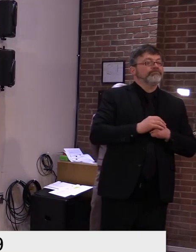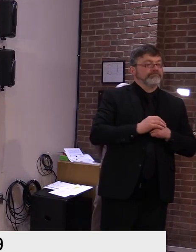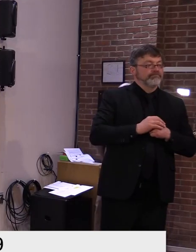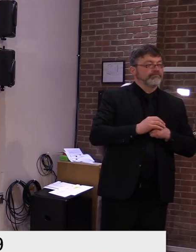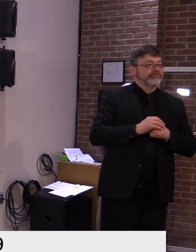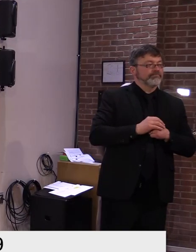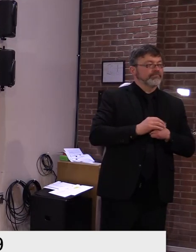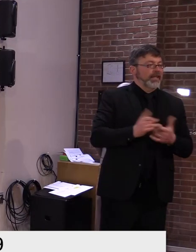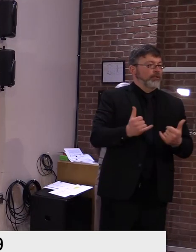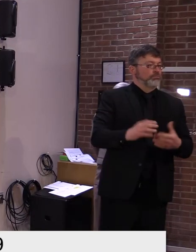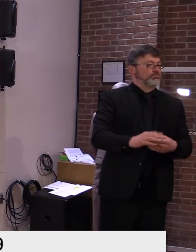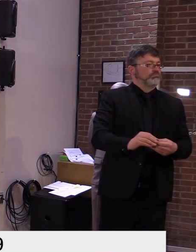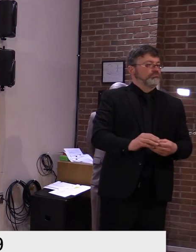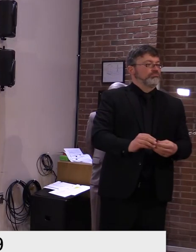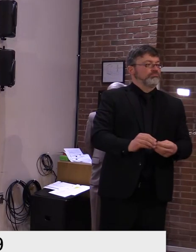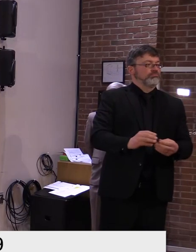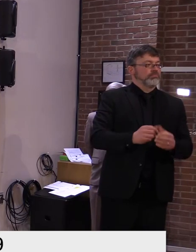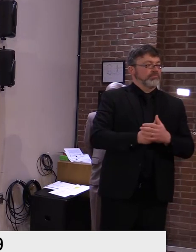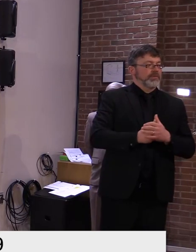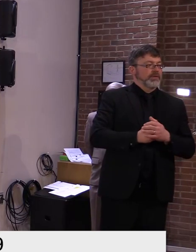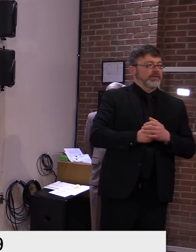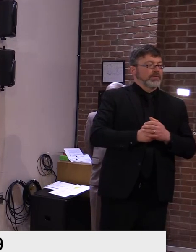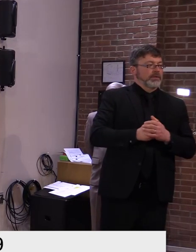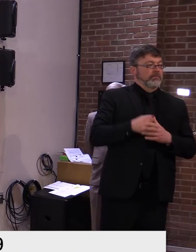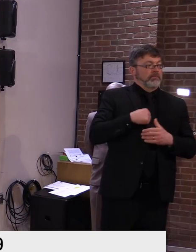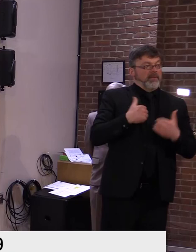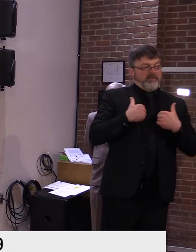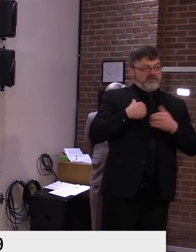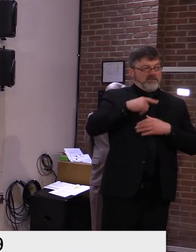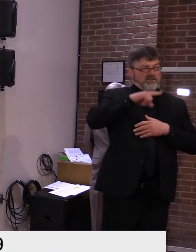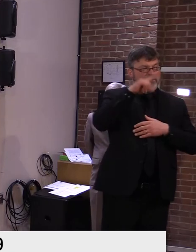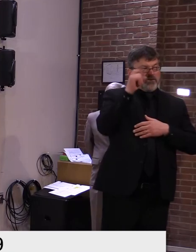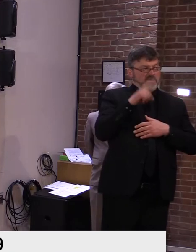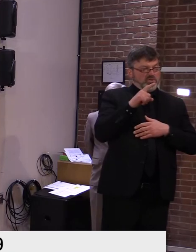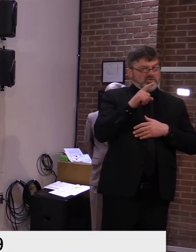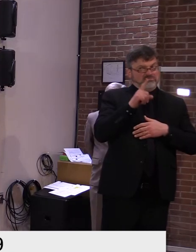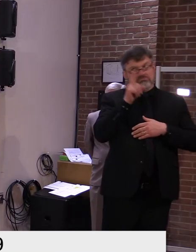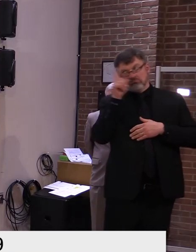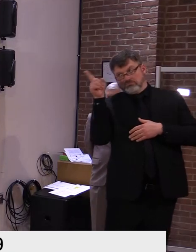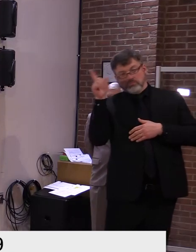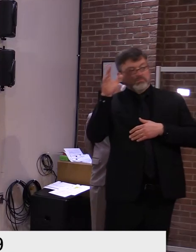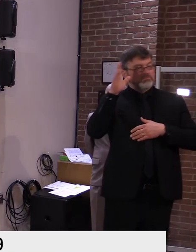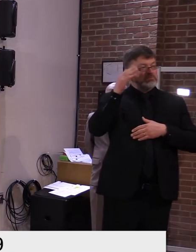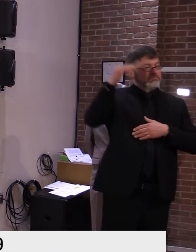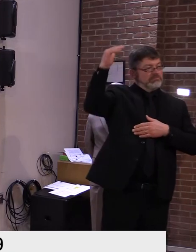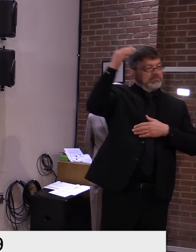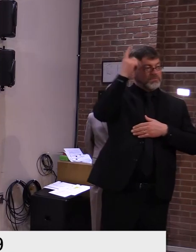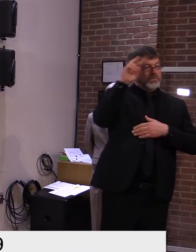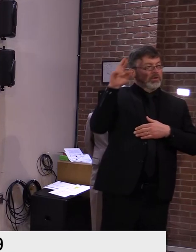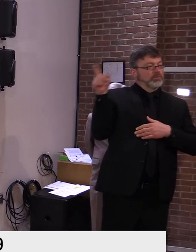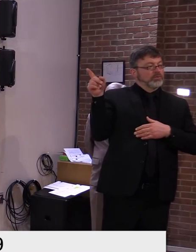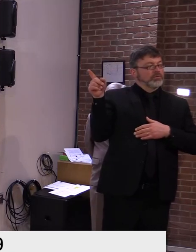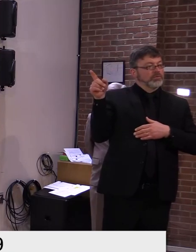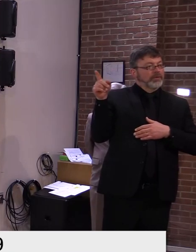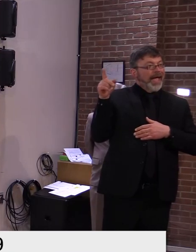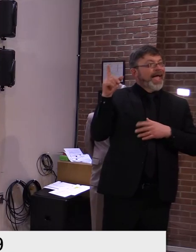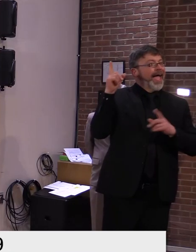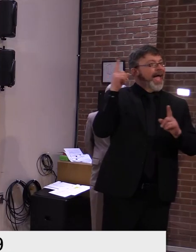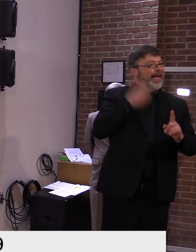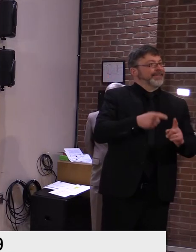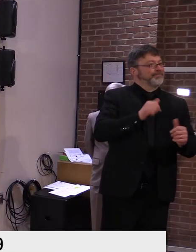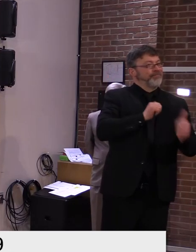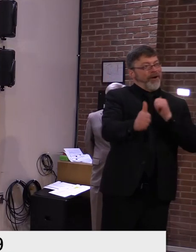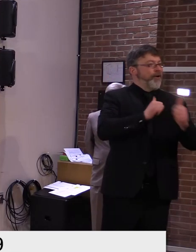My questions are for Dr. Levine. I'd like to circle back to the topic of high school sports, Mike Donahue, you raised a few minutes